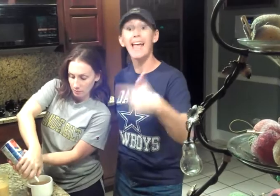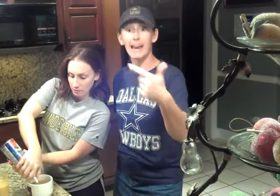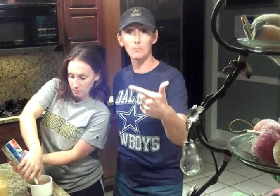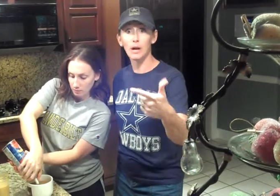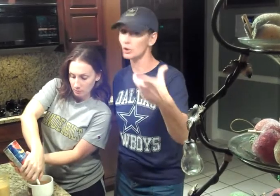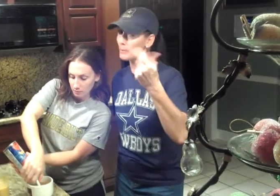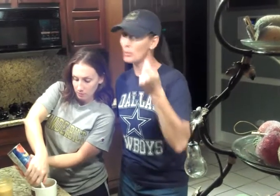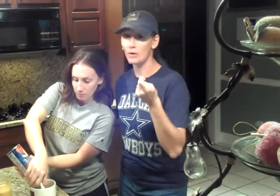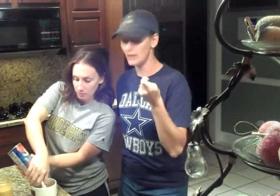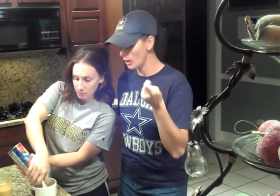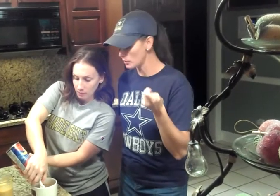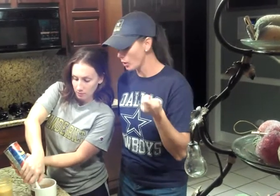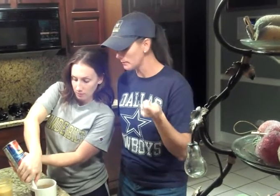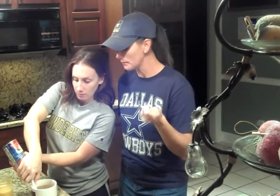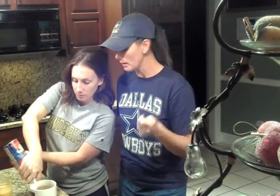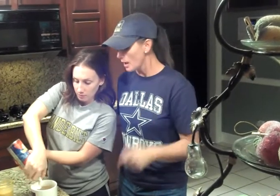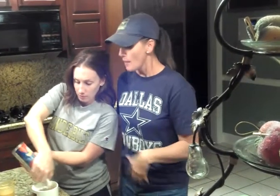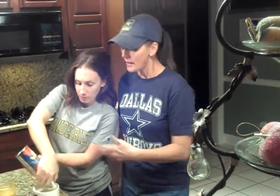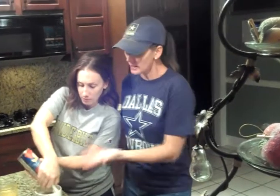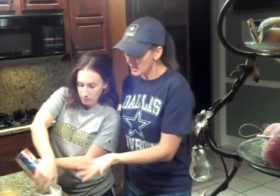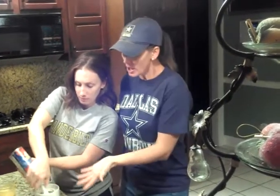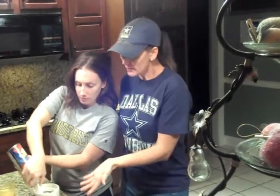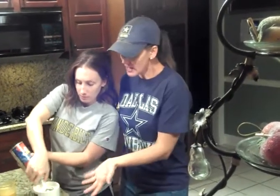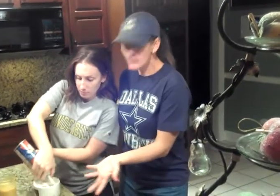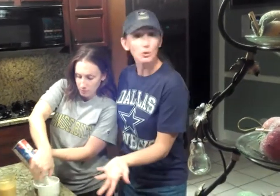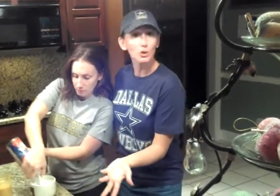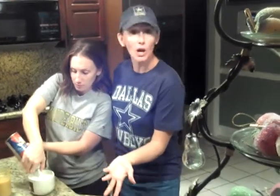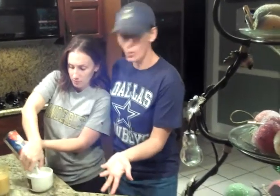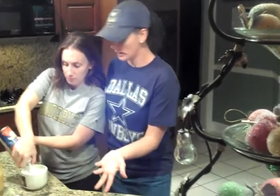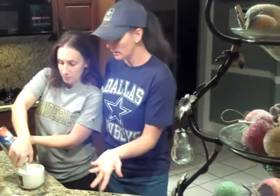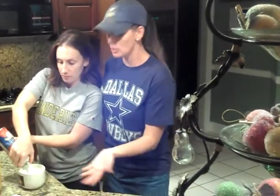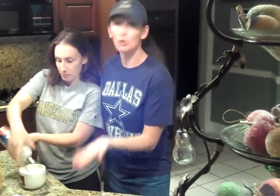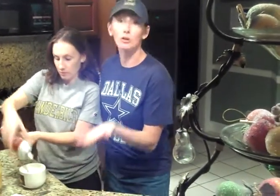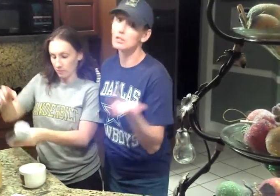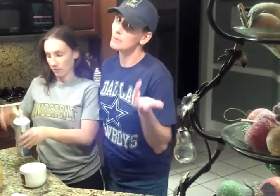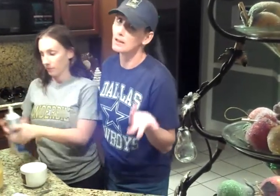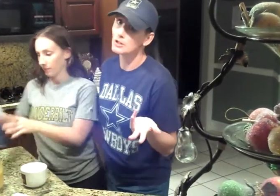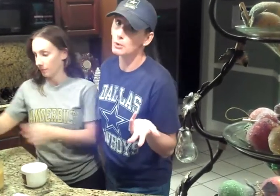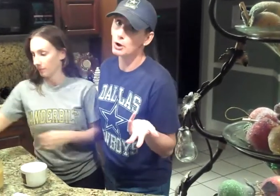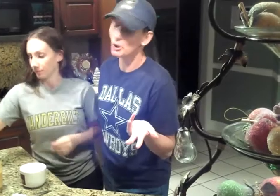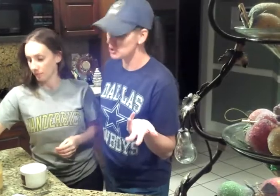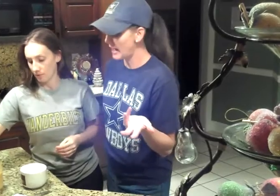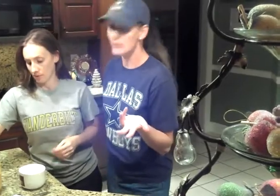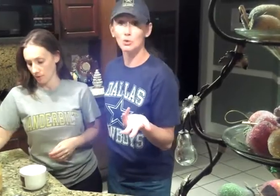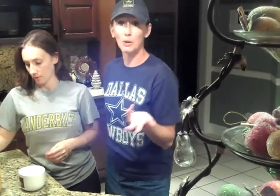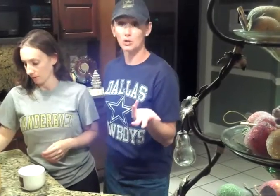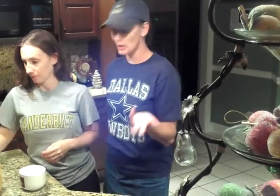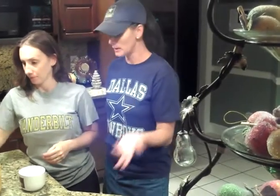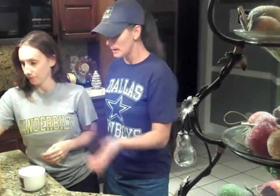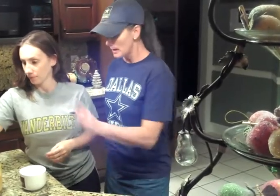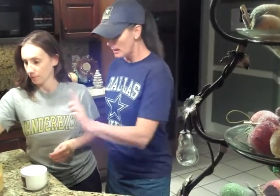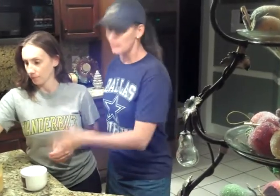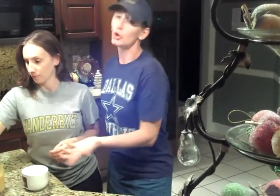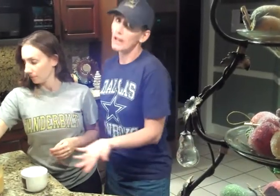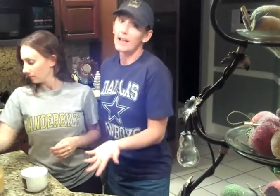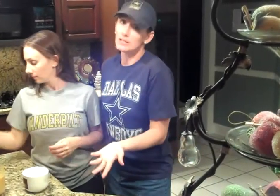and butter. It'll be one video in one. But a lot of times when you're going and you're going to spend the splurge and have a sweet treat, you're going to have some